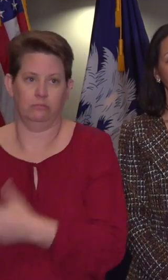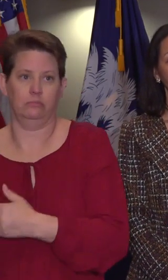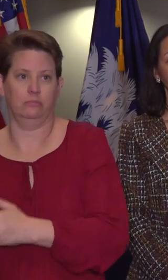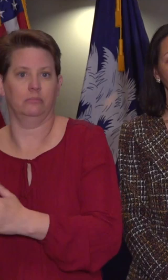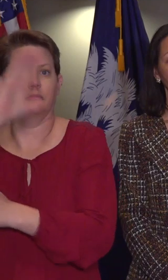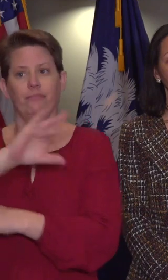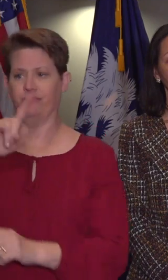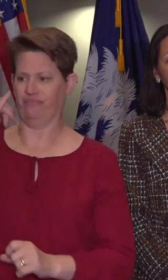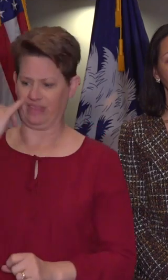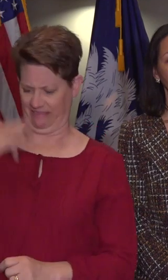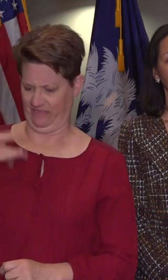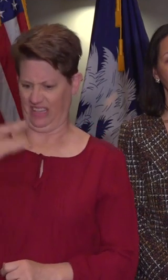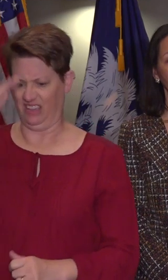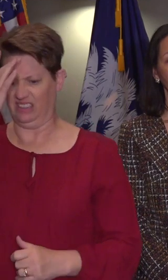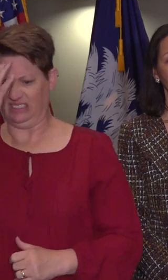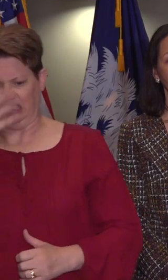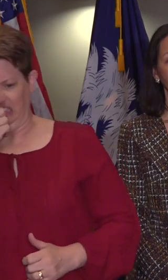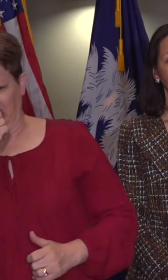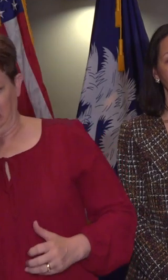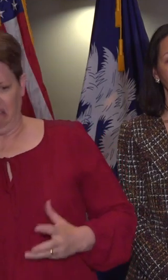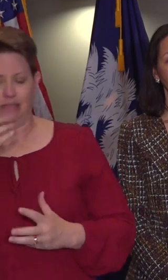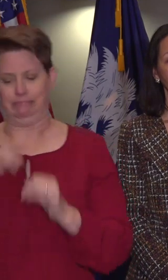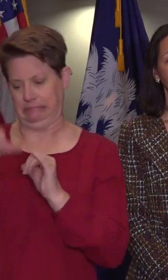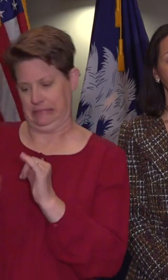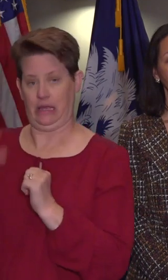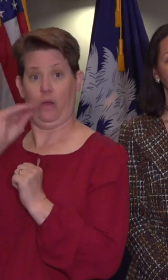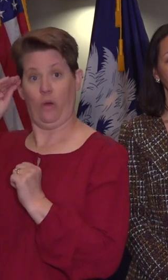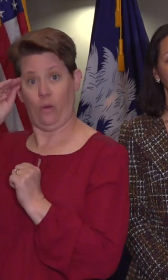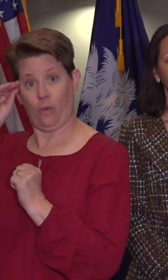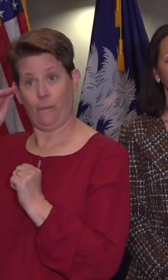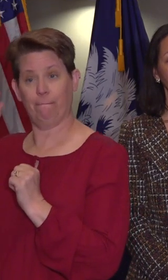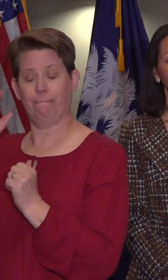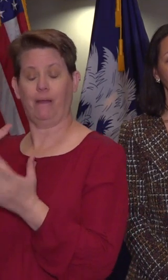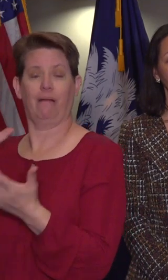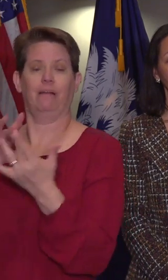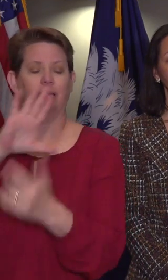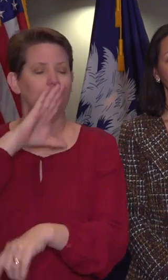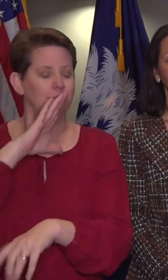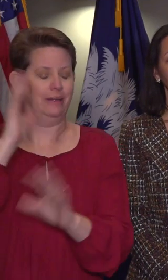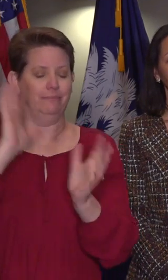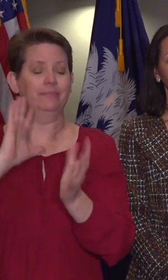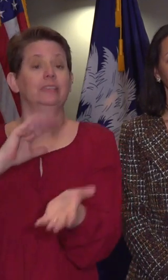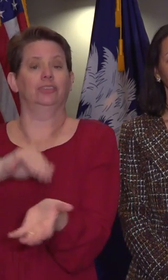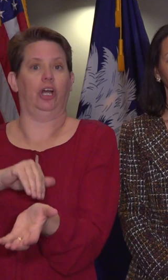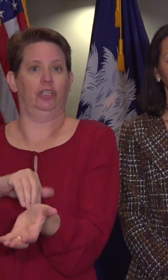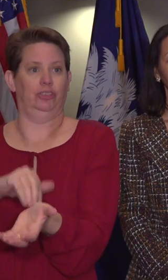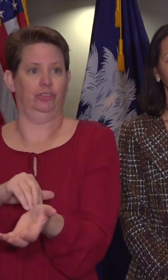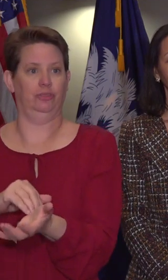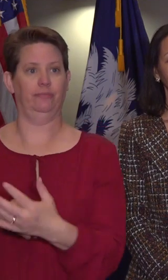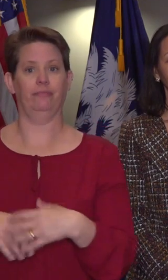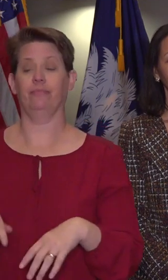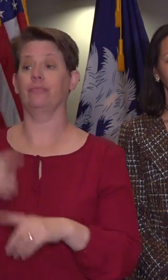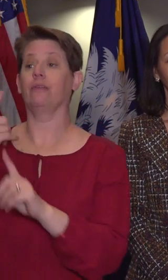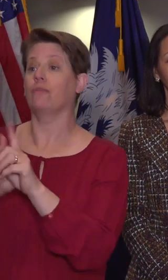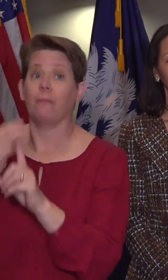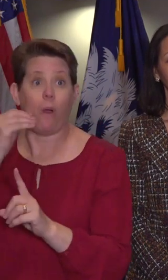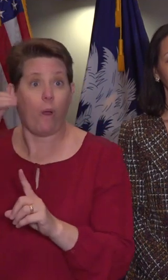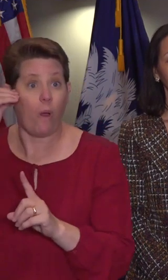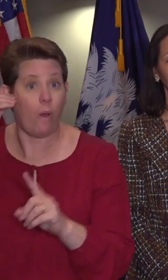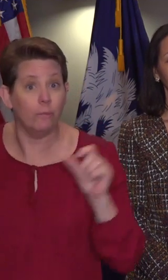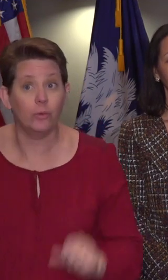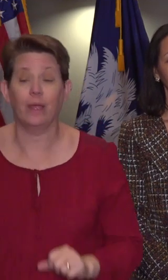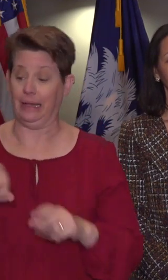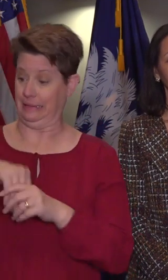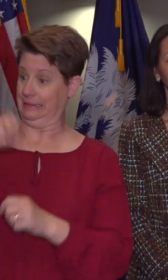If you feel sick, stay home and contact your doctor. Or from home, you can do something